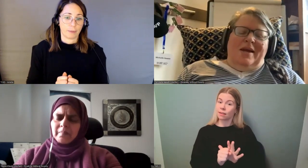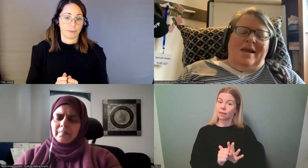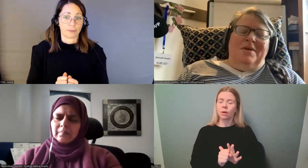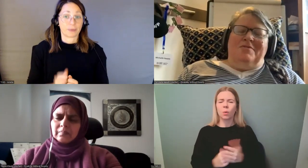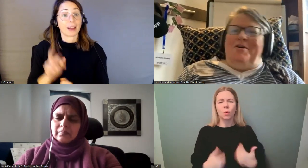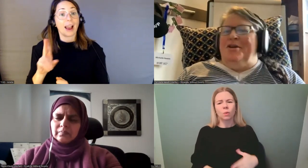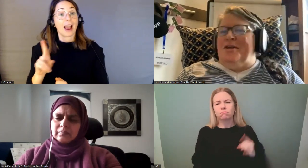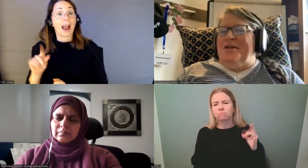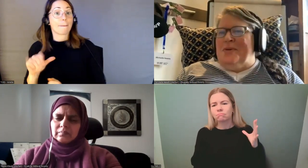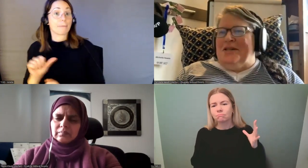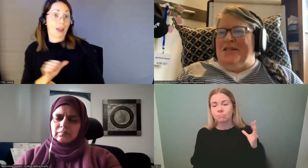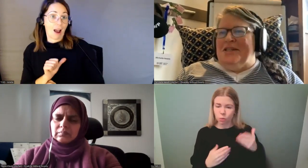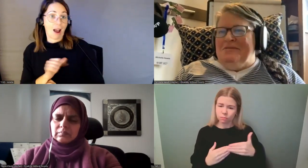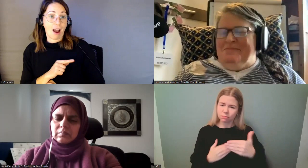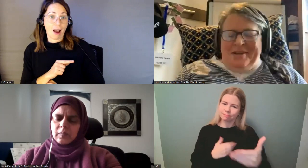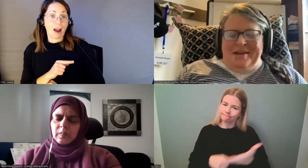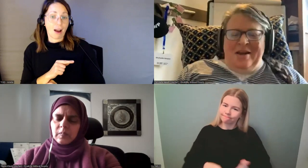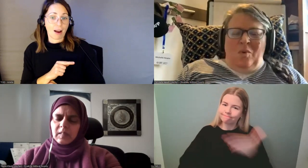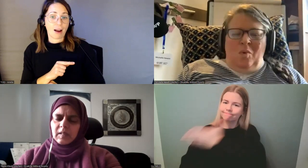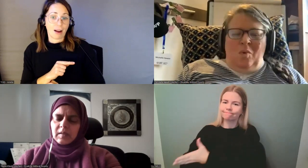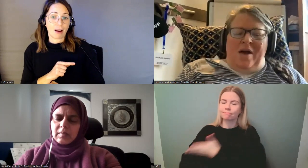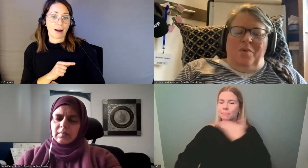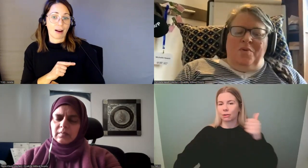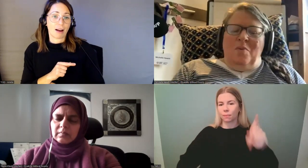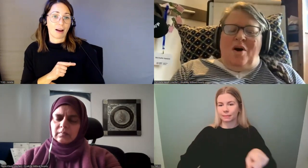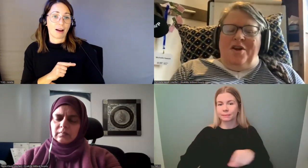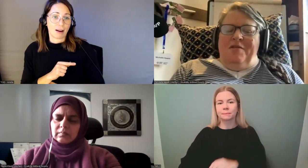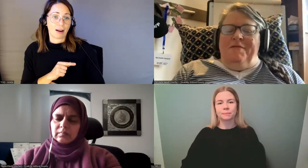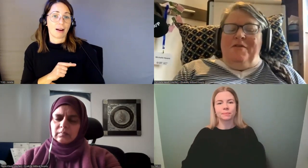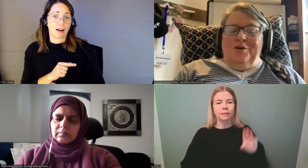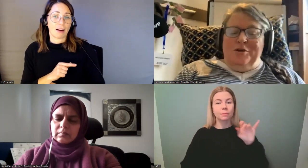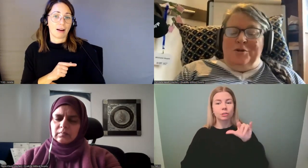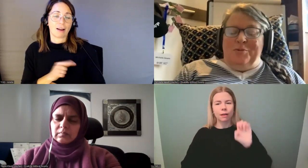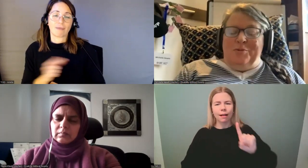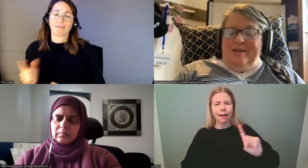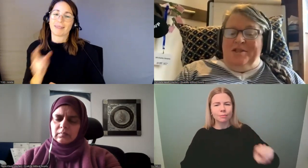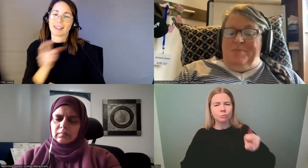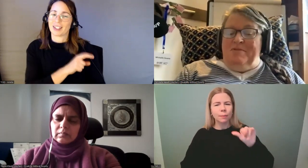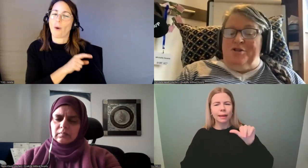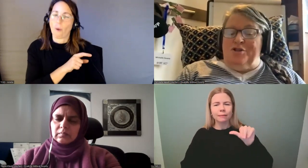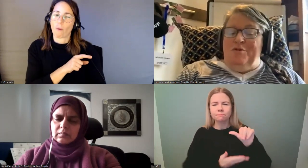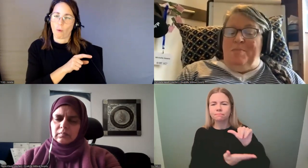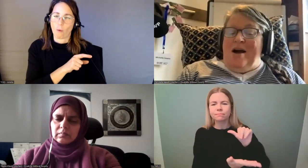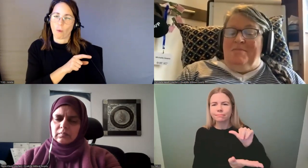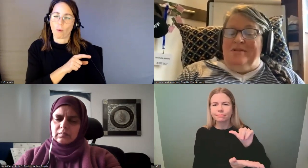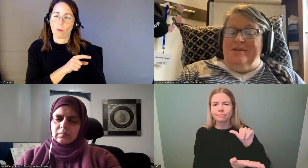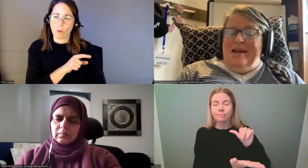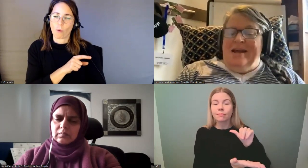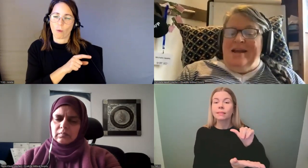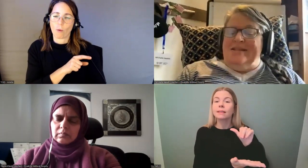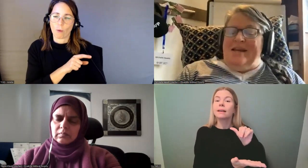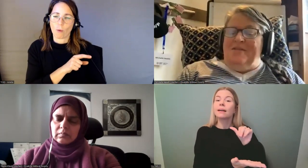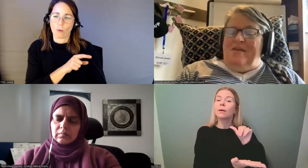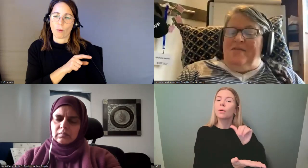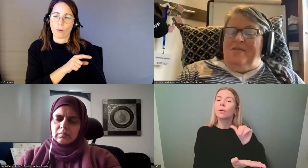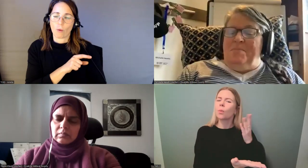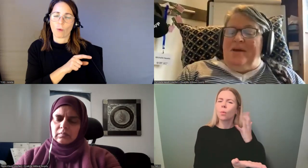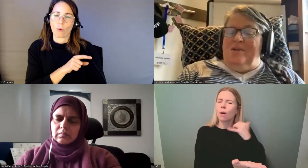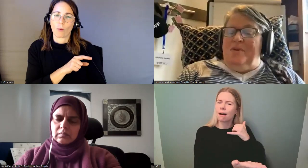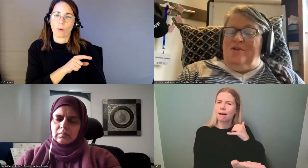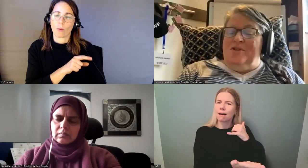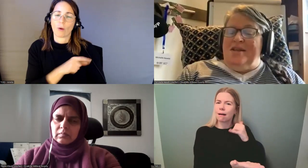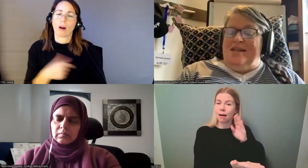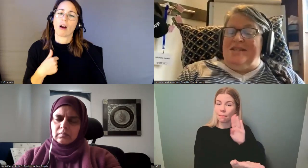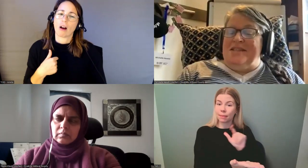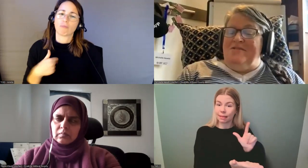Yep. Rabia, let me throw you this question. Why would we want a flawed bill to be rushed through Parliament instead of having